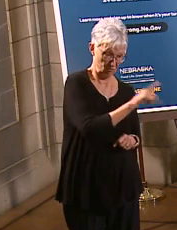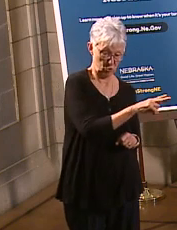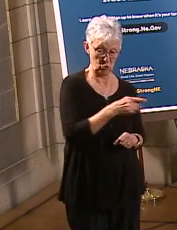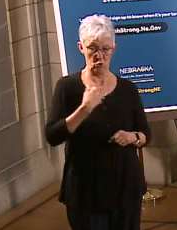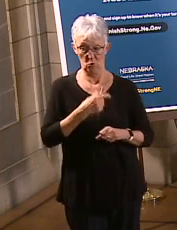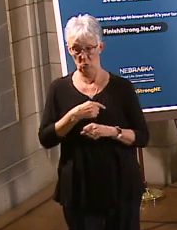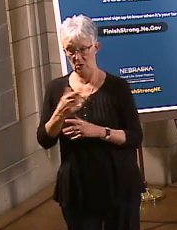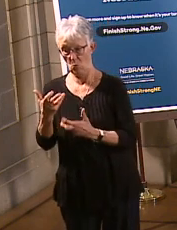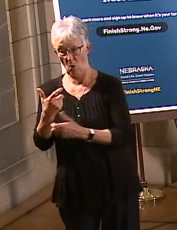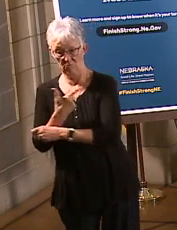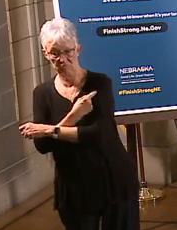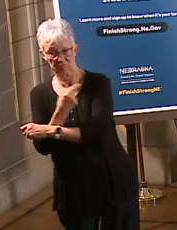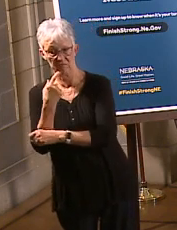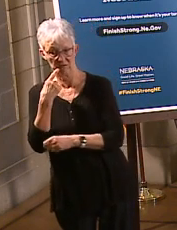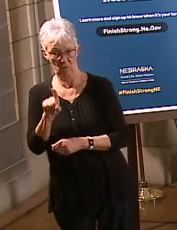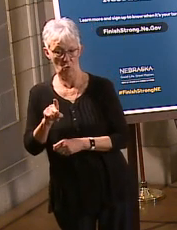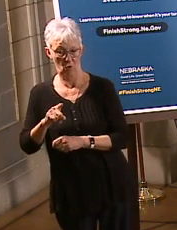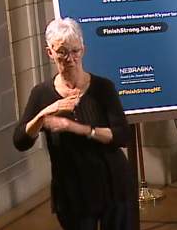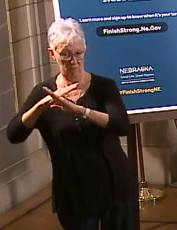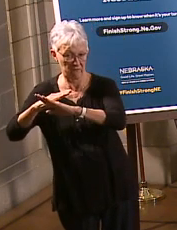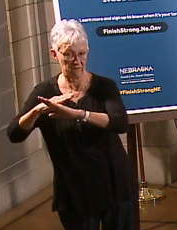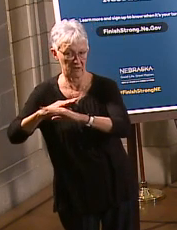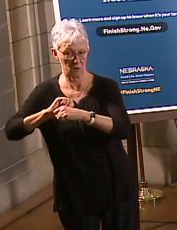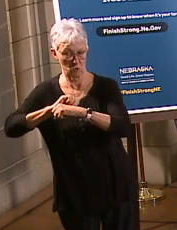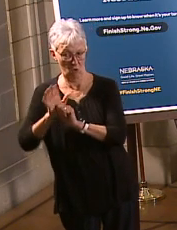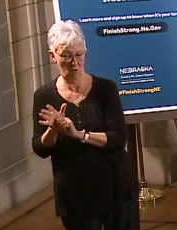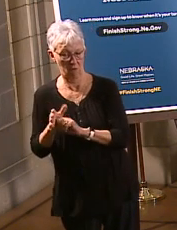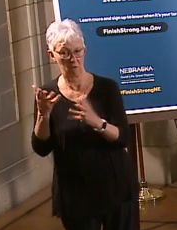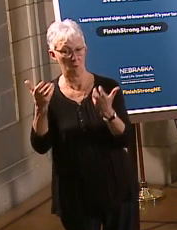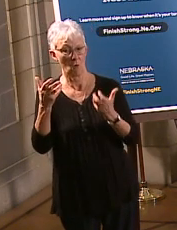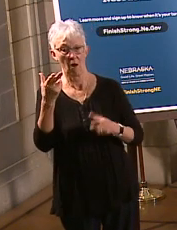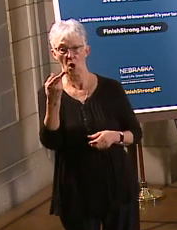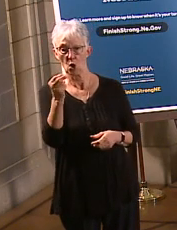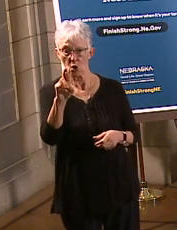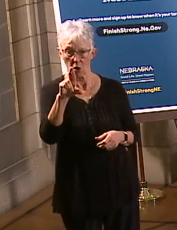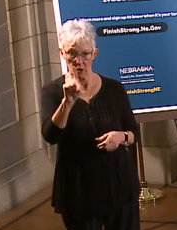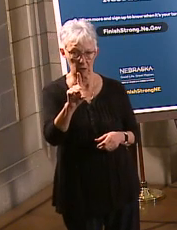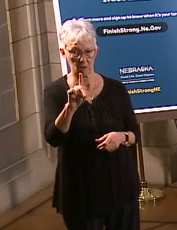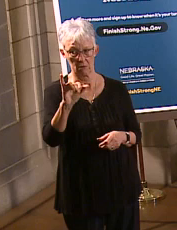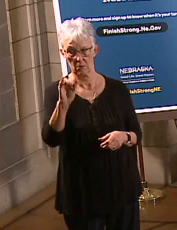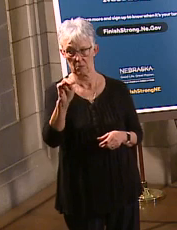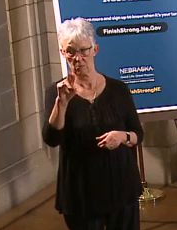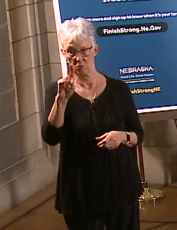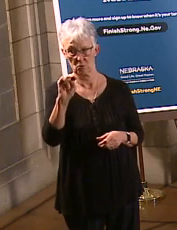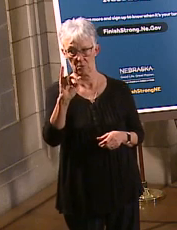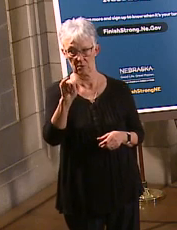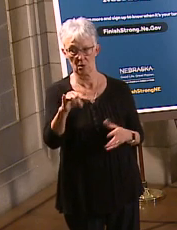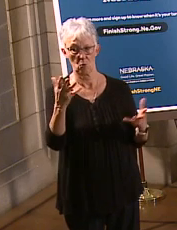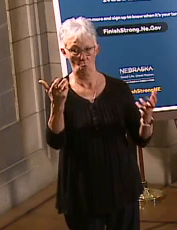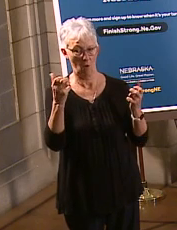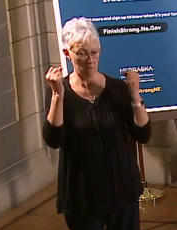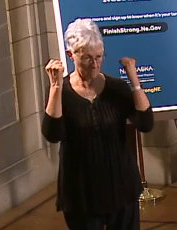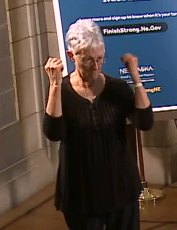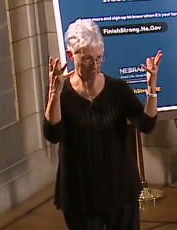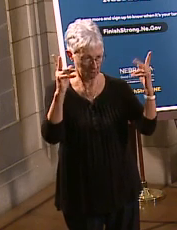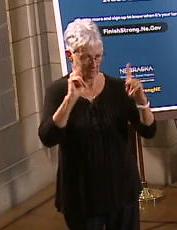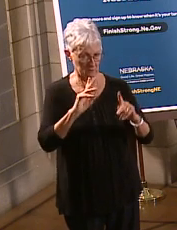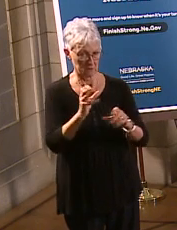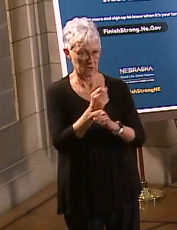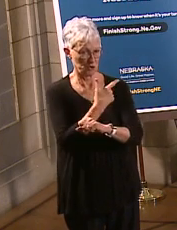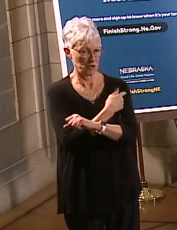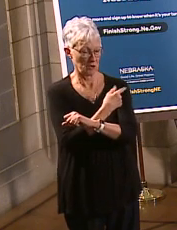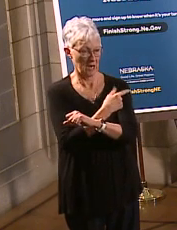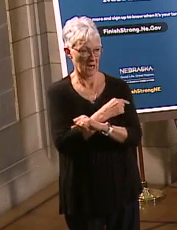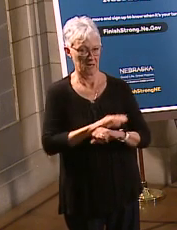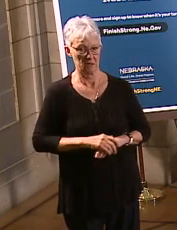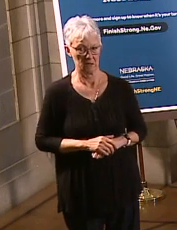and hopefully have herd immunity. So I think, you know, that is in the works, obviously. It's just that the initial studies,